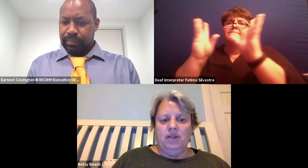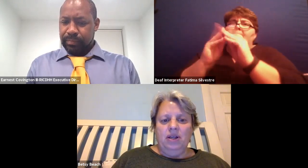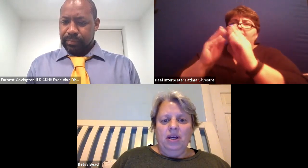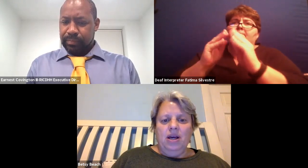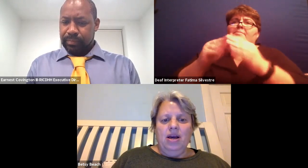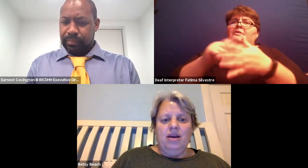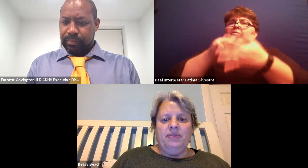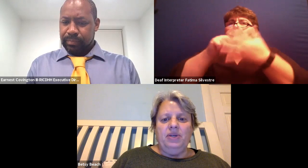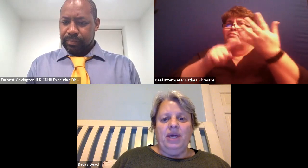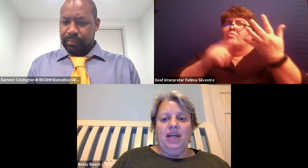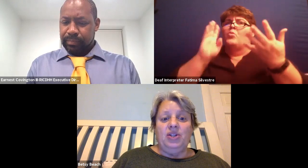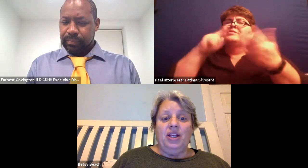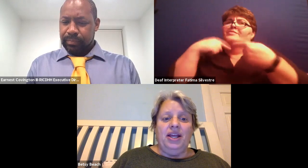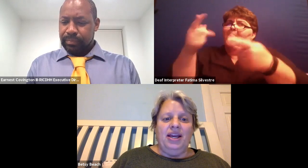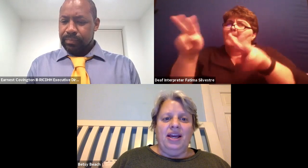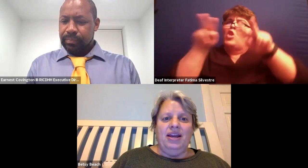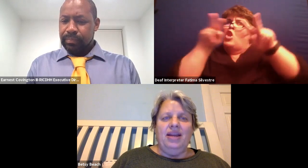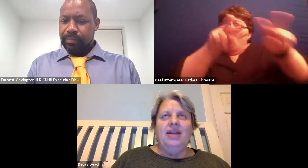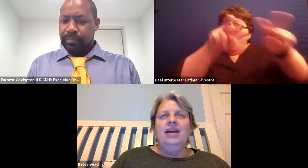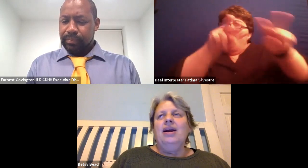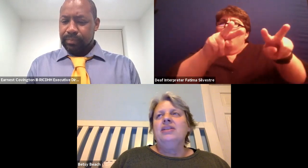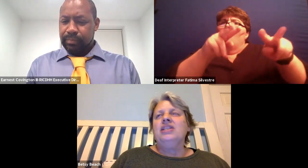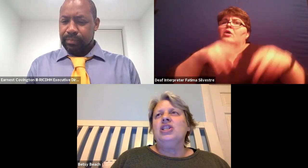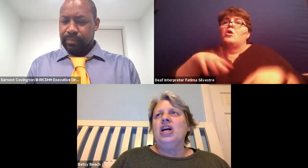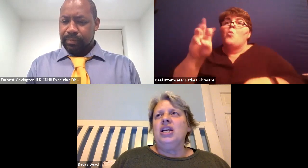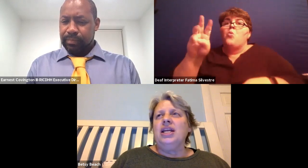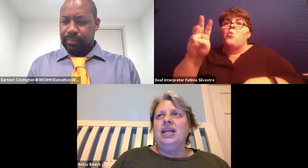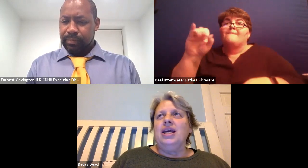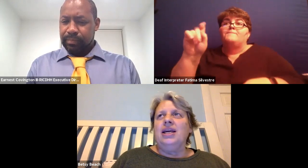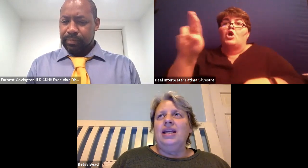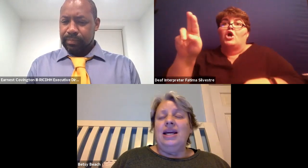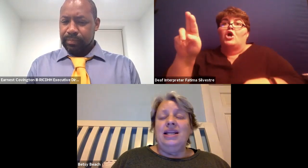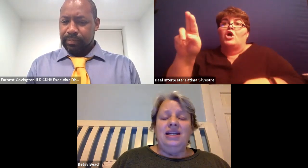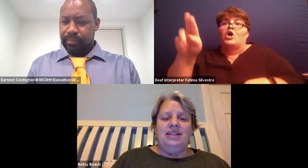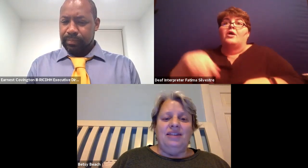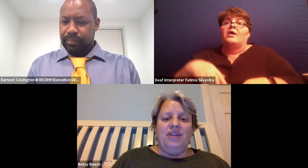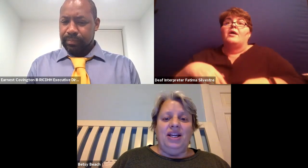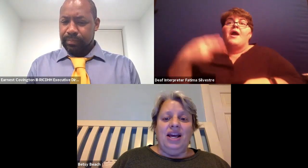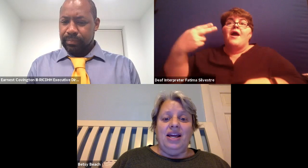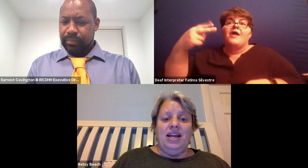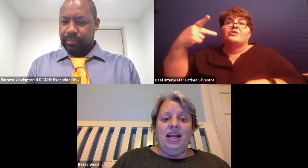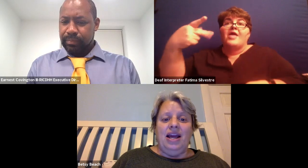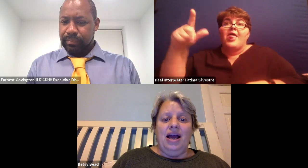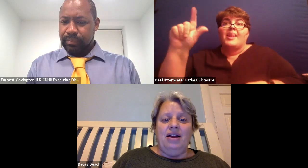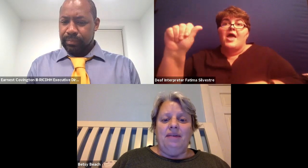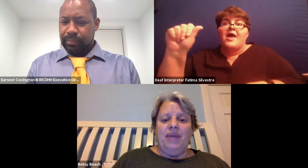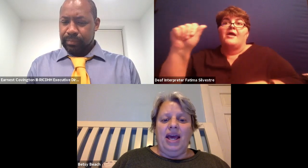those. So HLAA started in